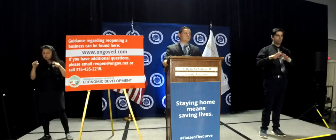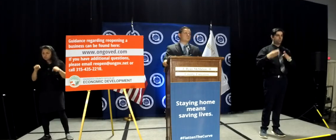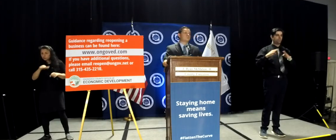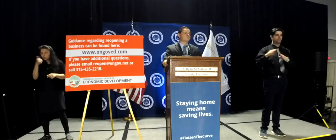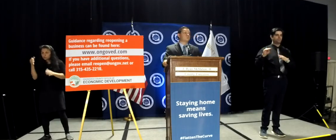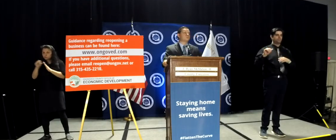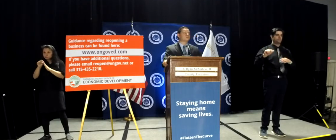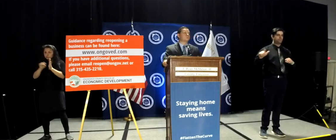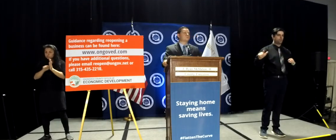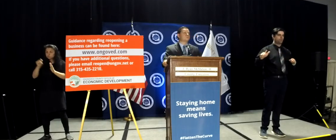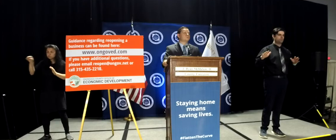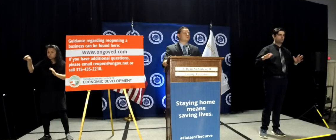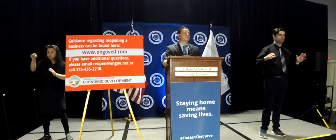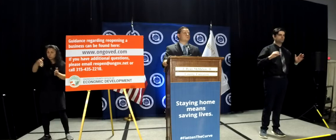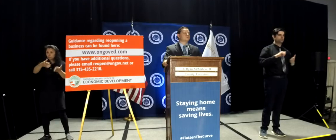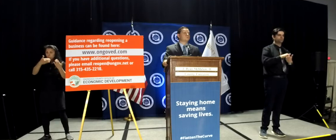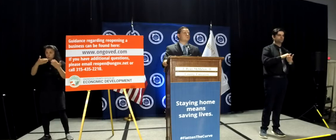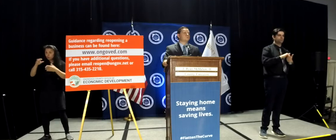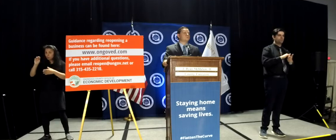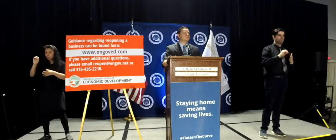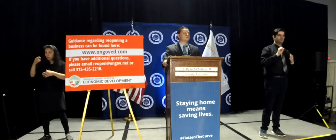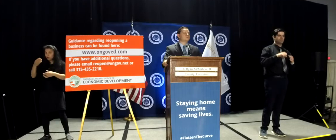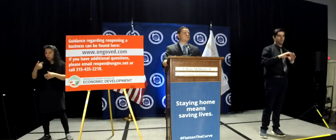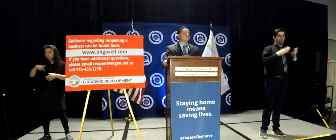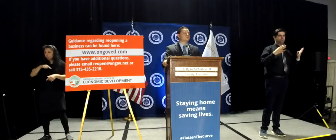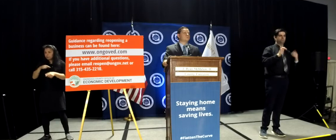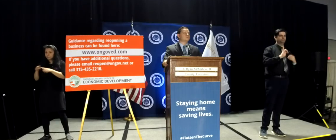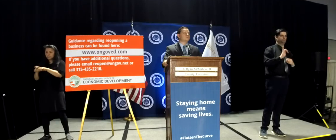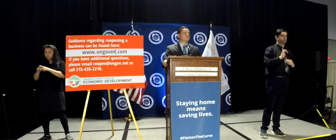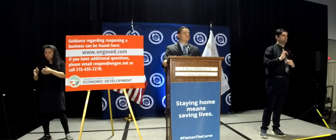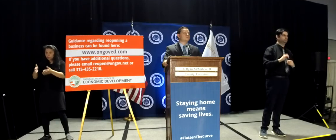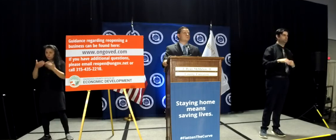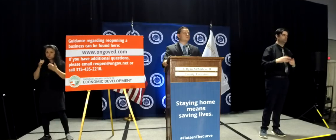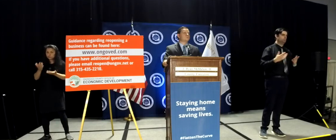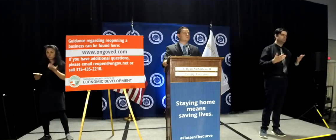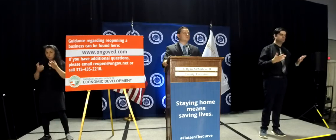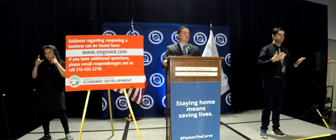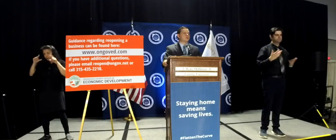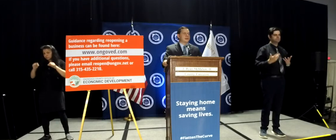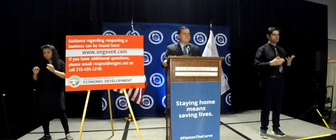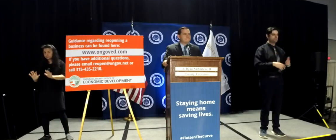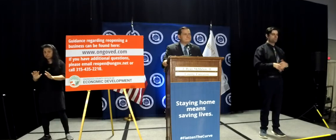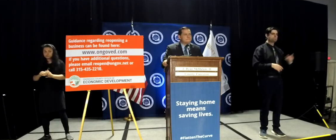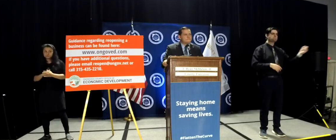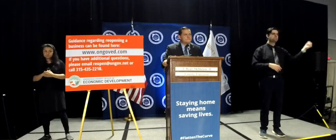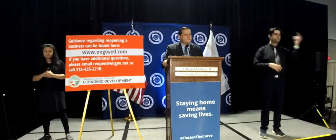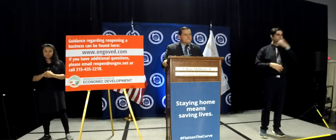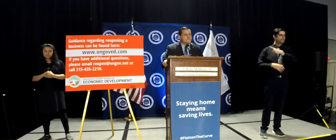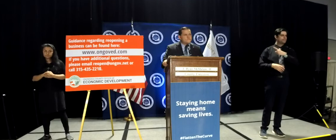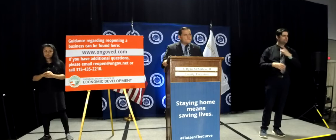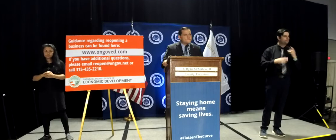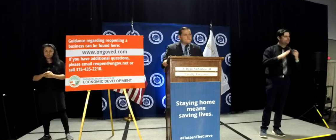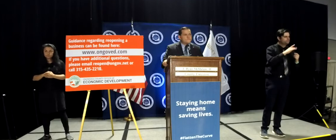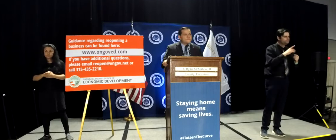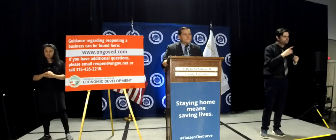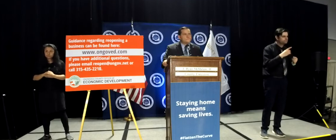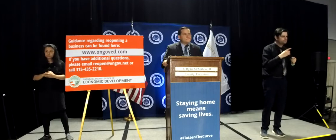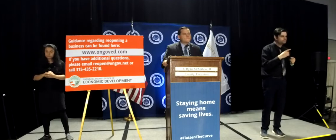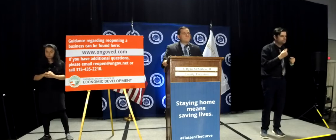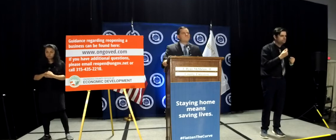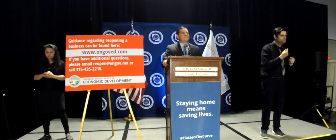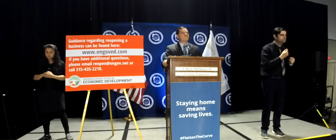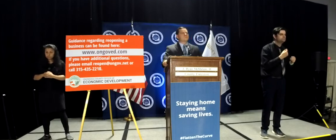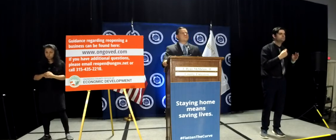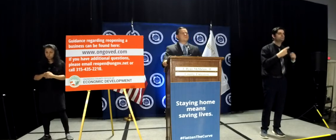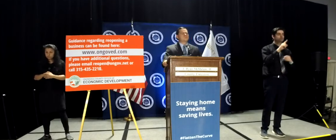just mentioned. Are there any other entities the county is running that go against state guidance? What was that? Is there any other things like the zoo